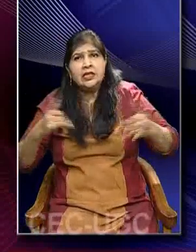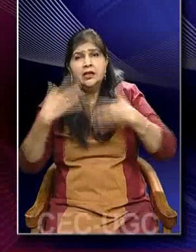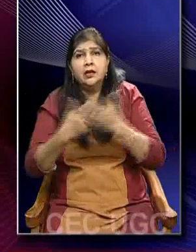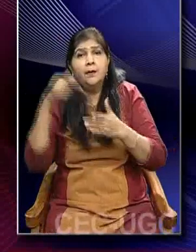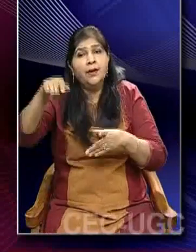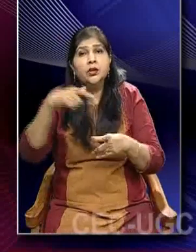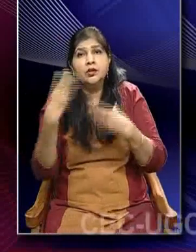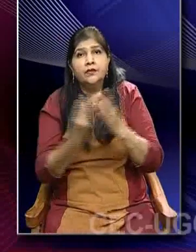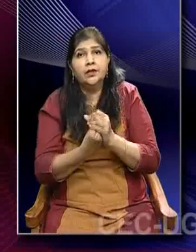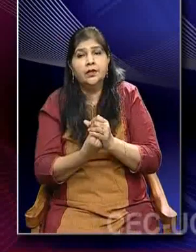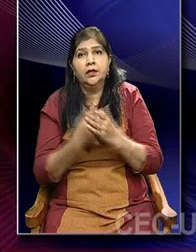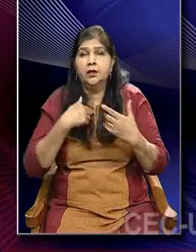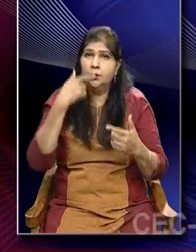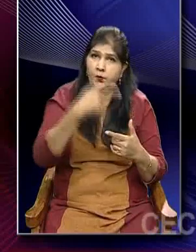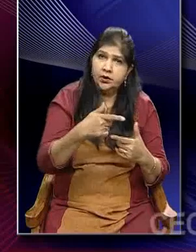because of